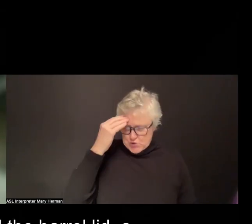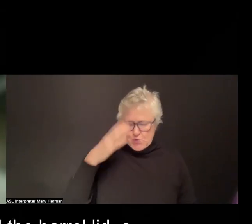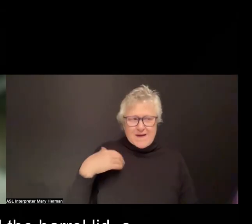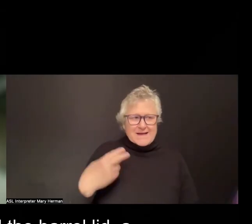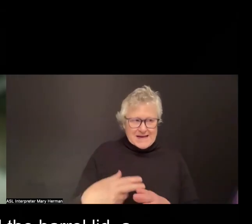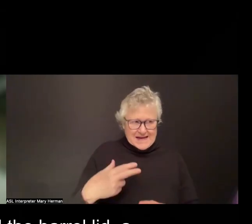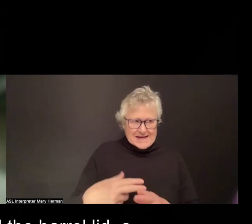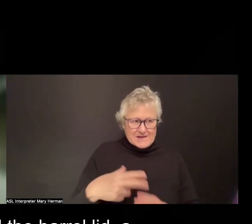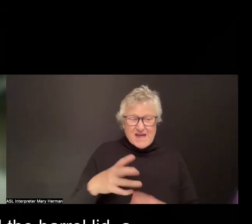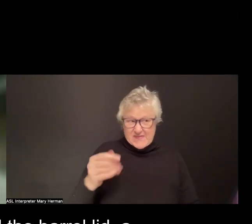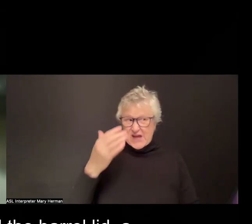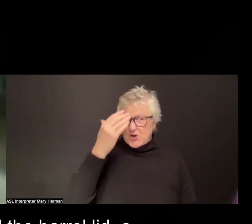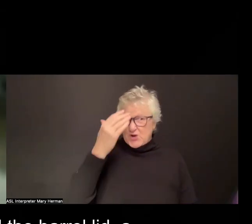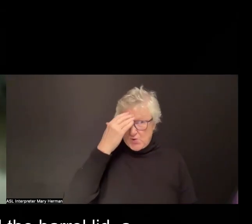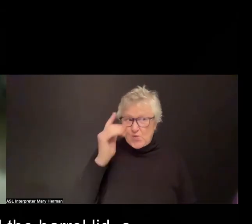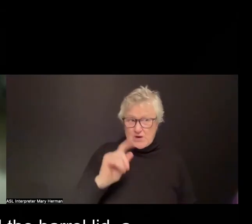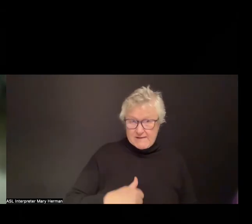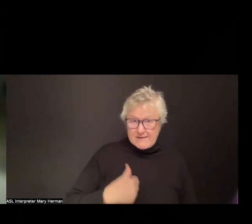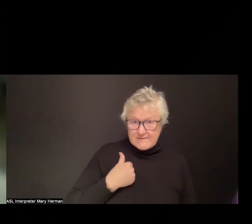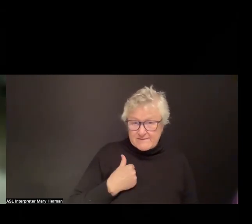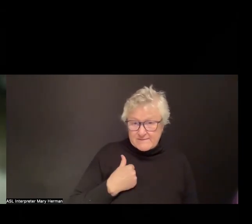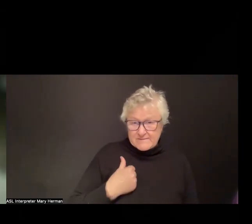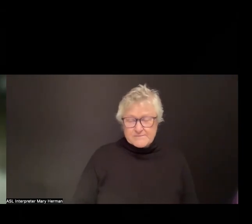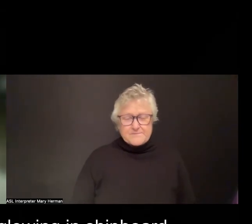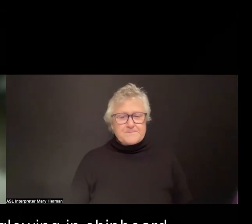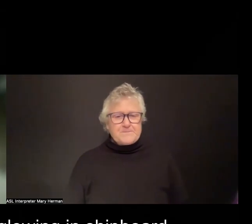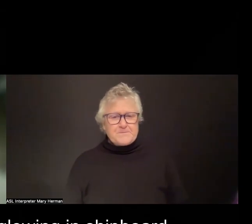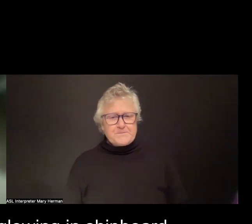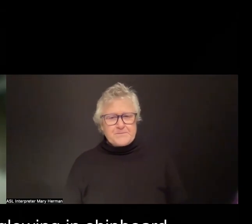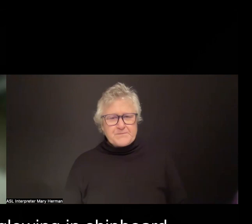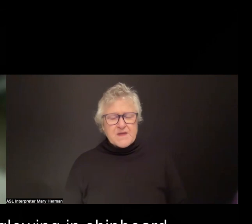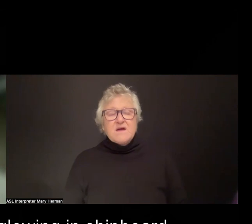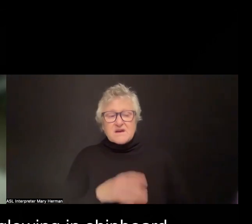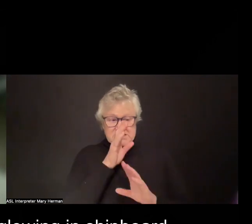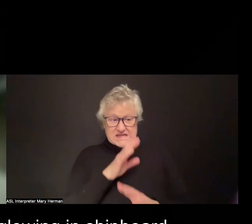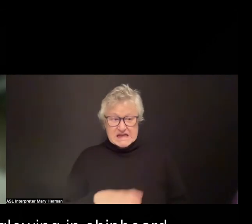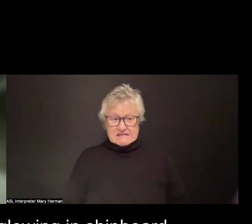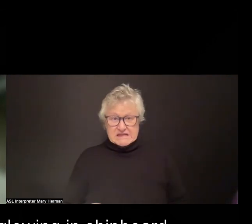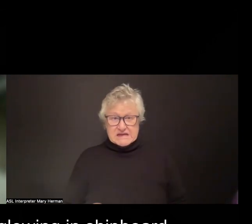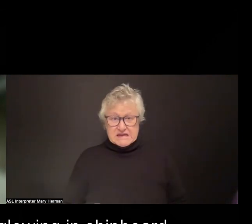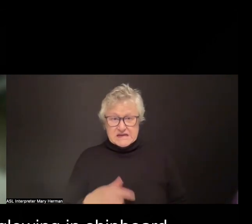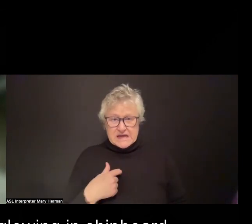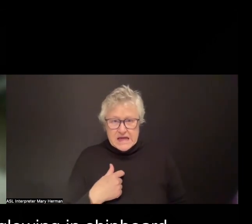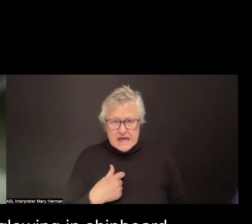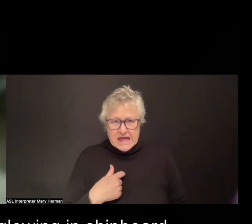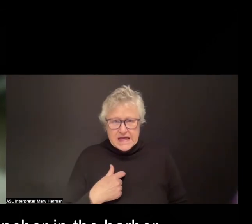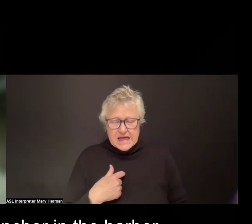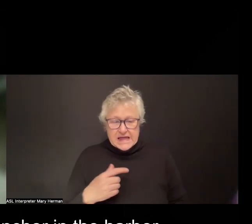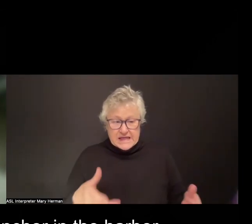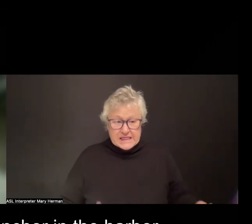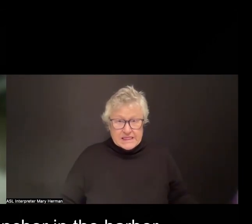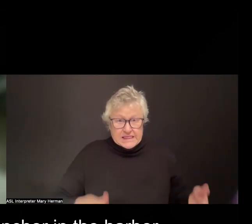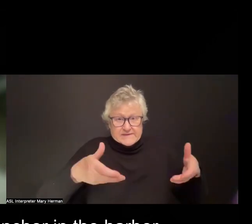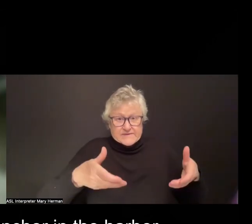Silently, I lifted the barrel lid a hair's breadth and scoped the wharf. A few lamps were glowing in shipboard cabin skylights on the brigantines and